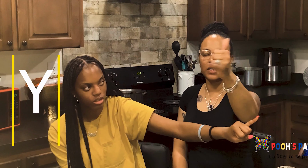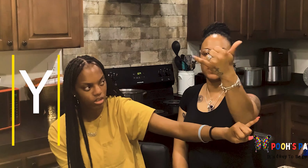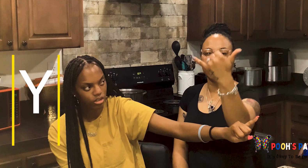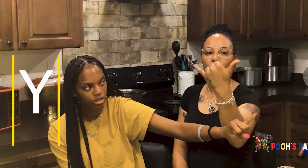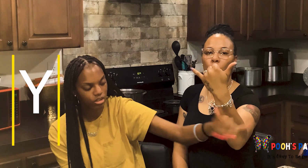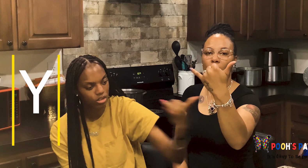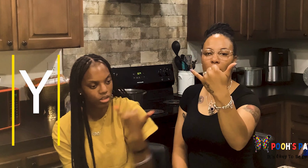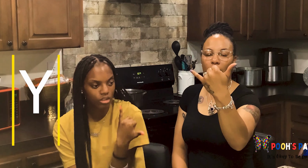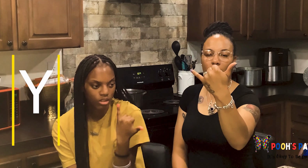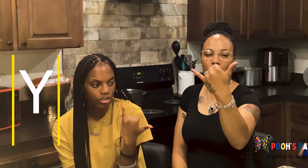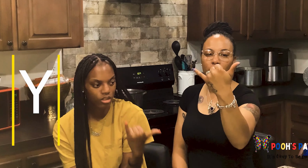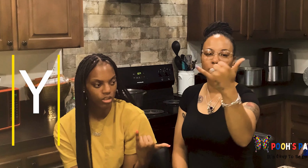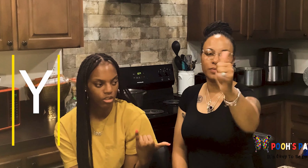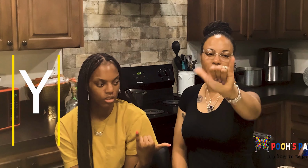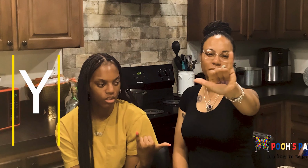is a Y.